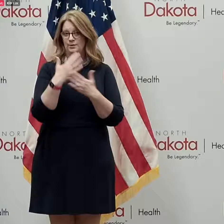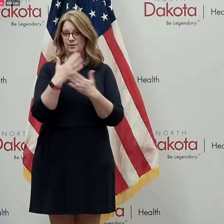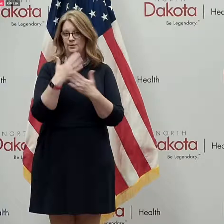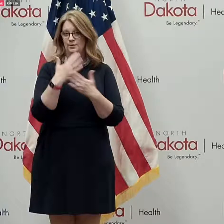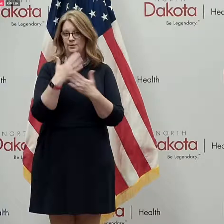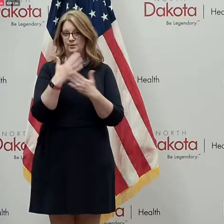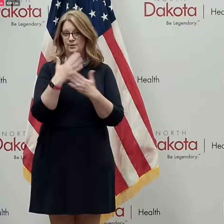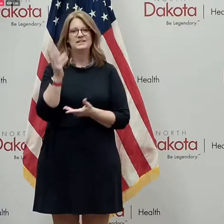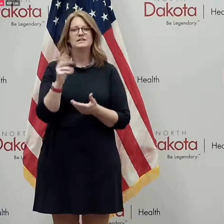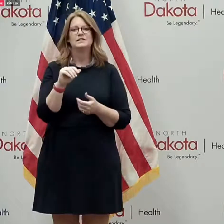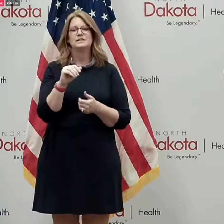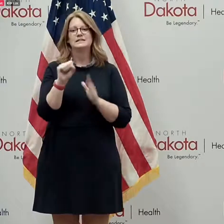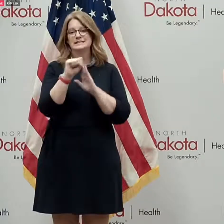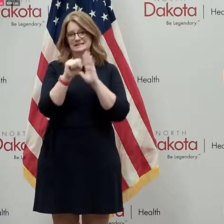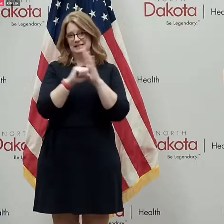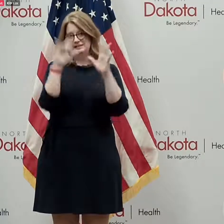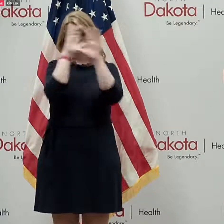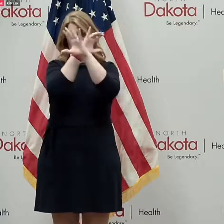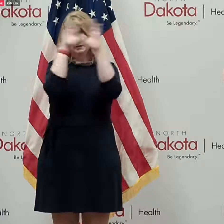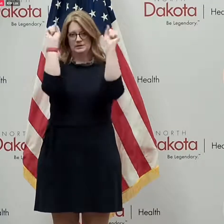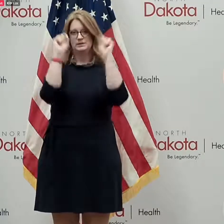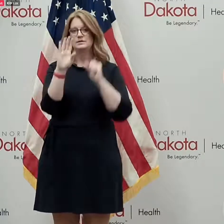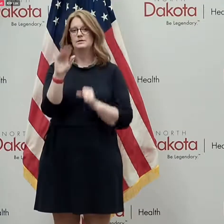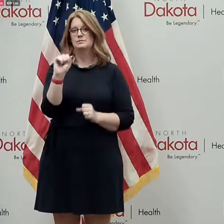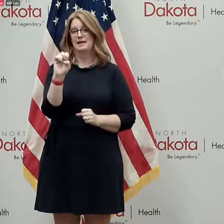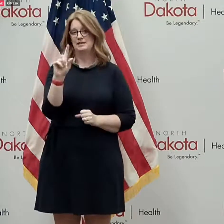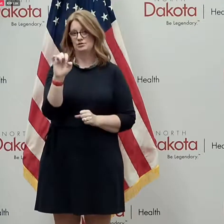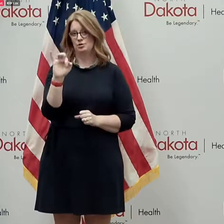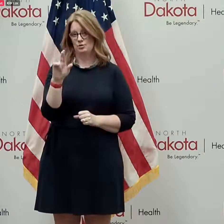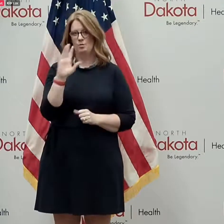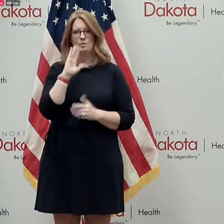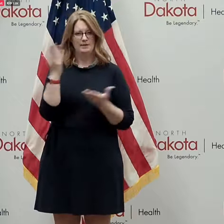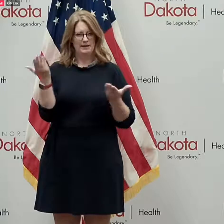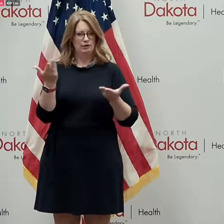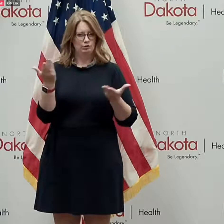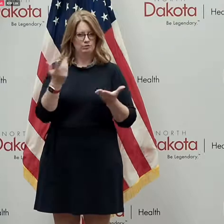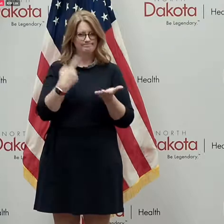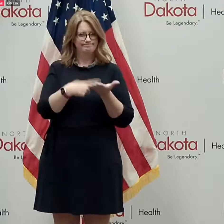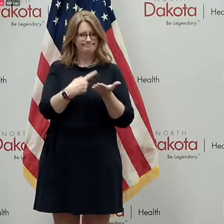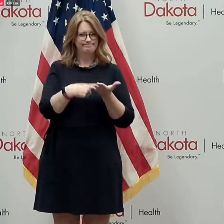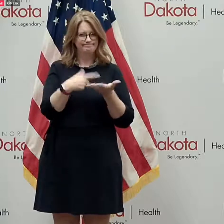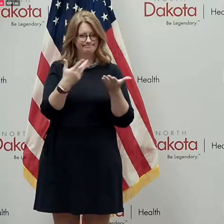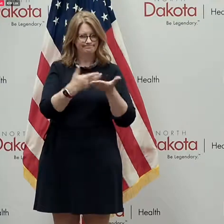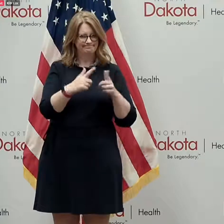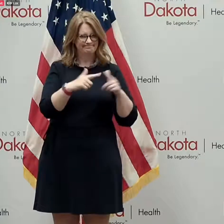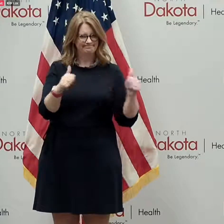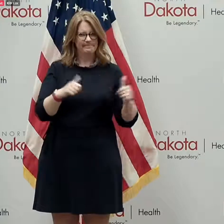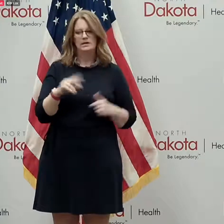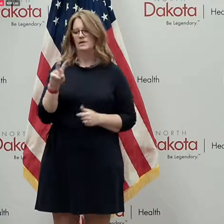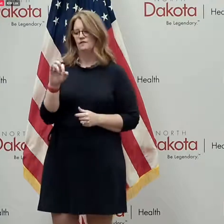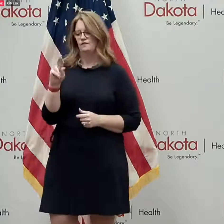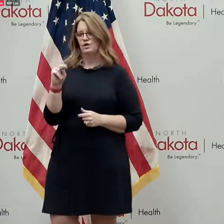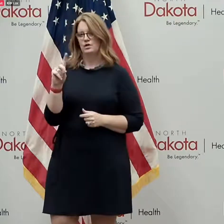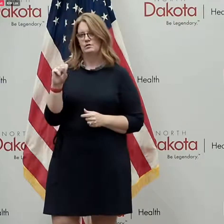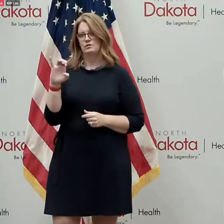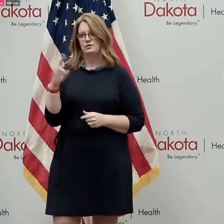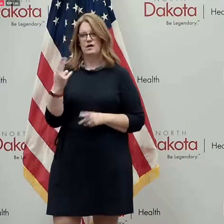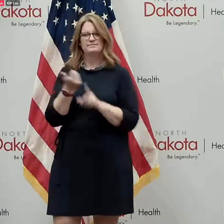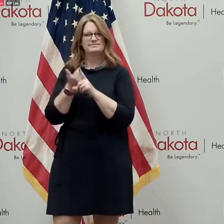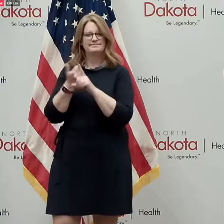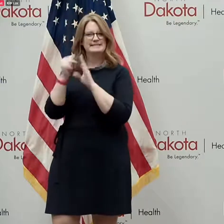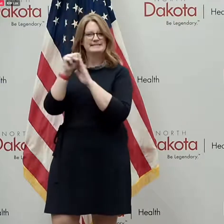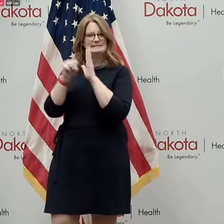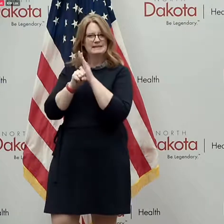including State Superintendent Baszler will be with us again today. Vern Dosh, who's acting as our state contact